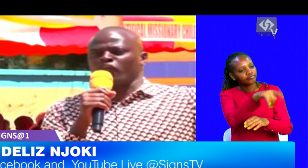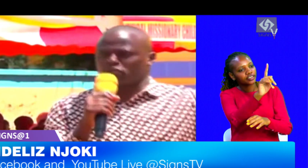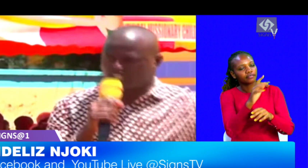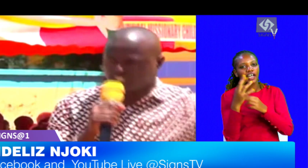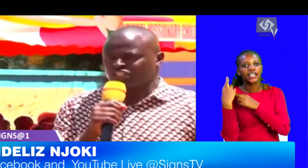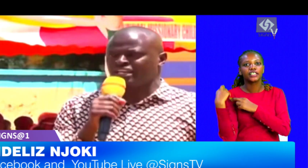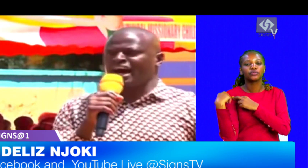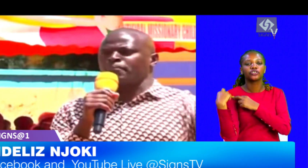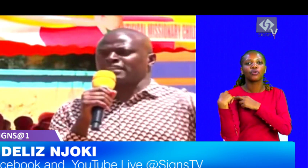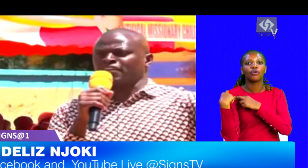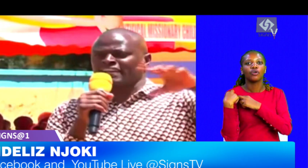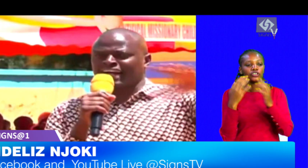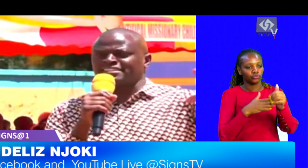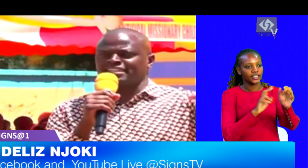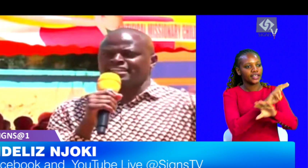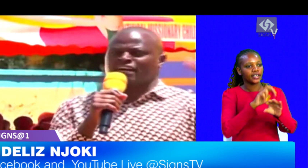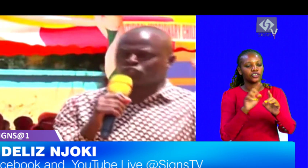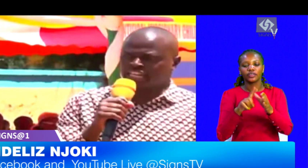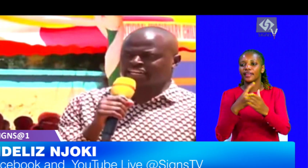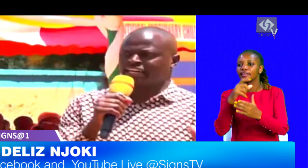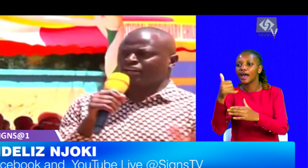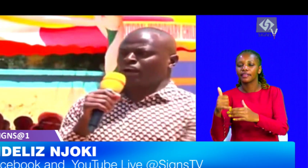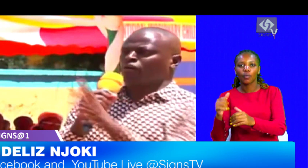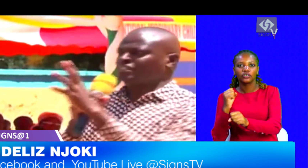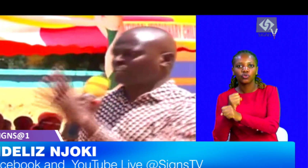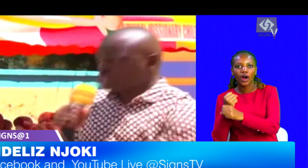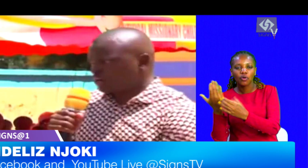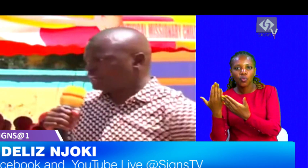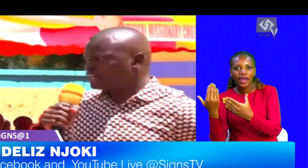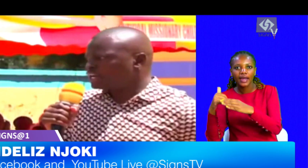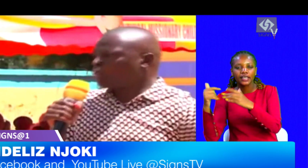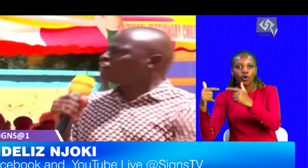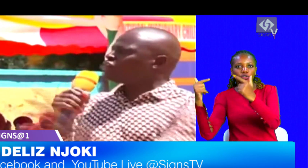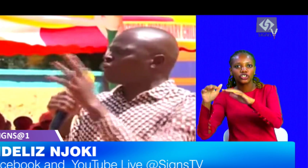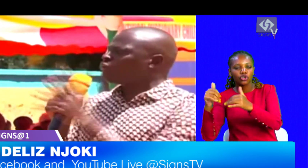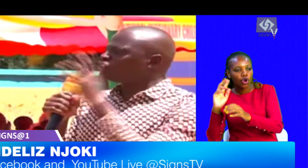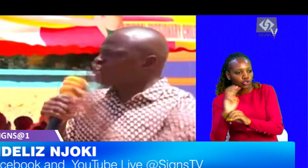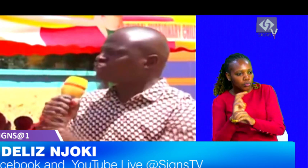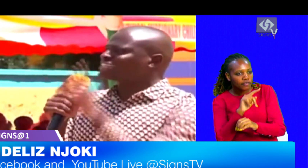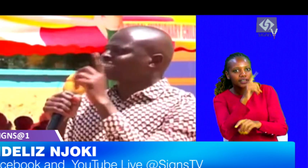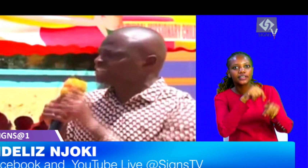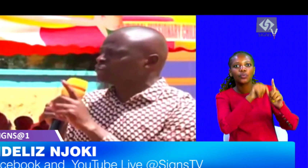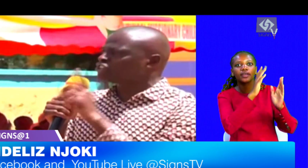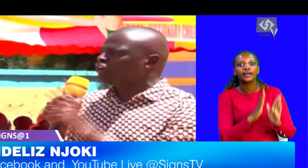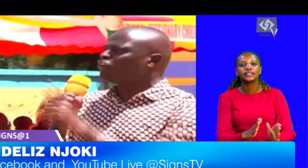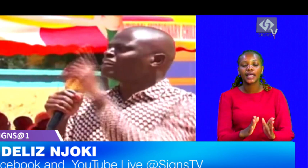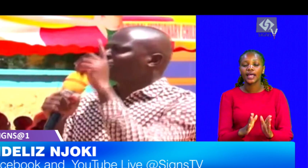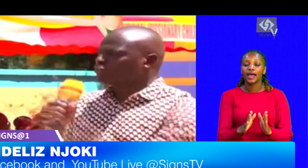of opposition ama atafanya kazi ya kucheck wale wamechaguliwa. Kwa hivyo with no